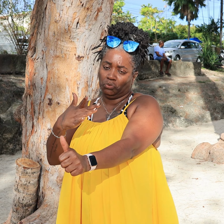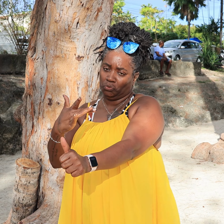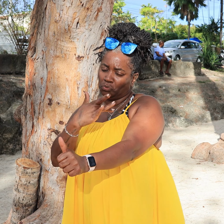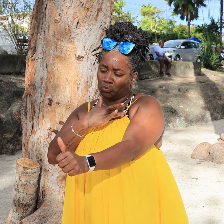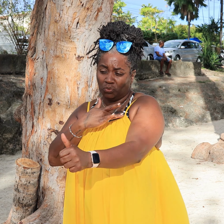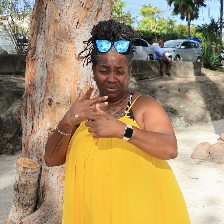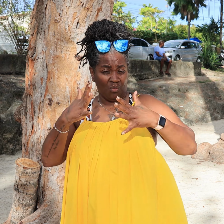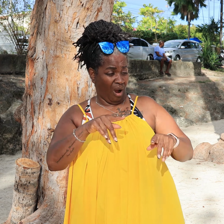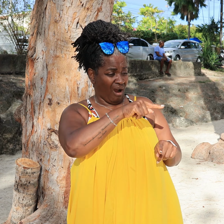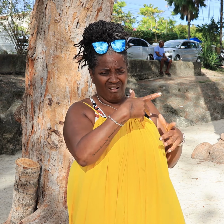it touches my heart.